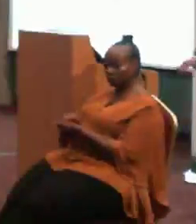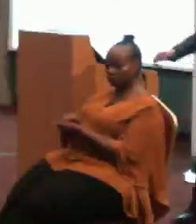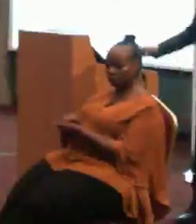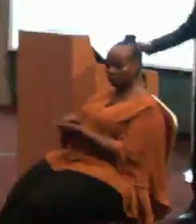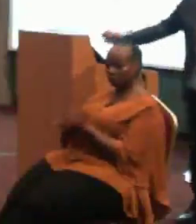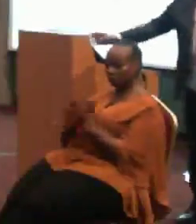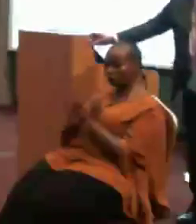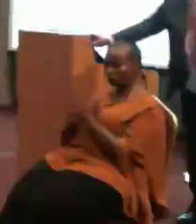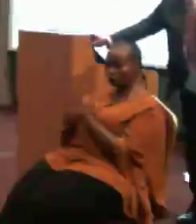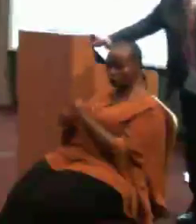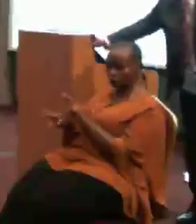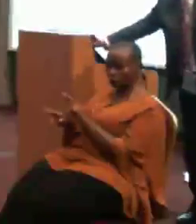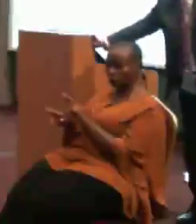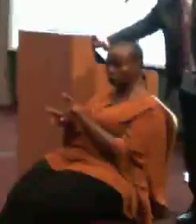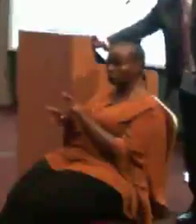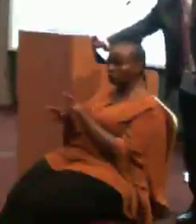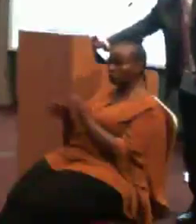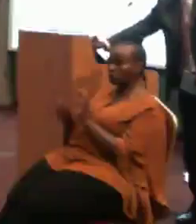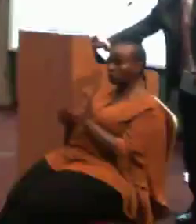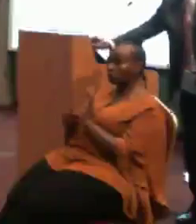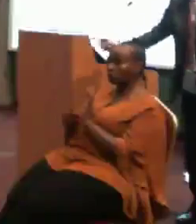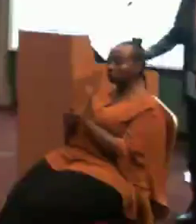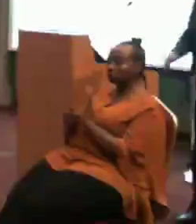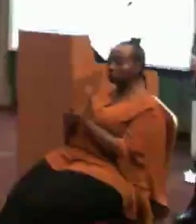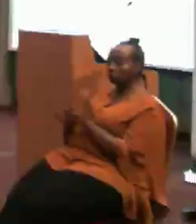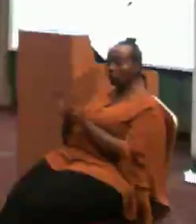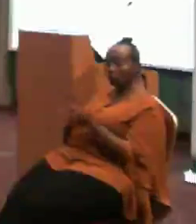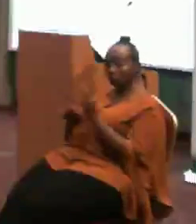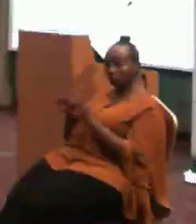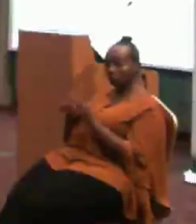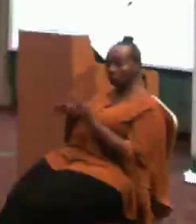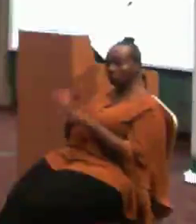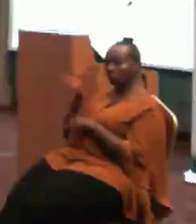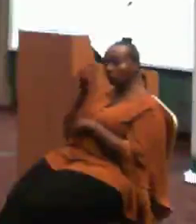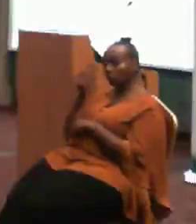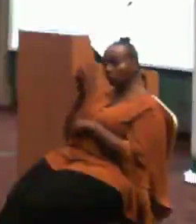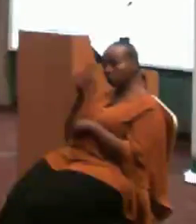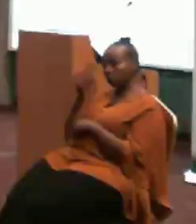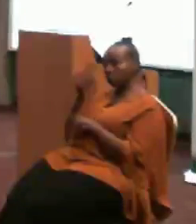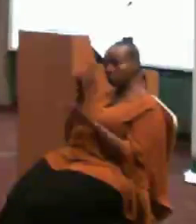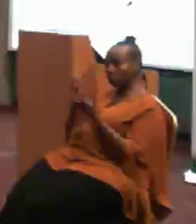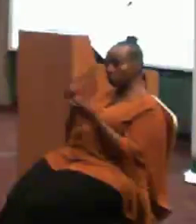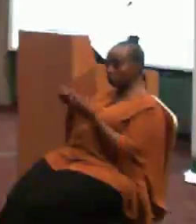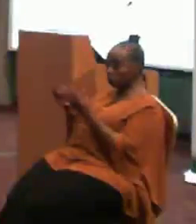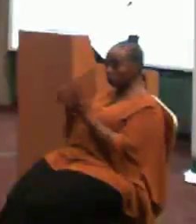indicate the areas or the information that you'll provide in writing?